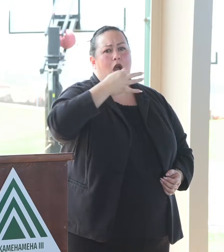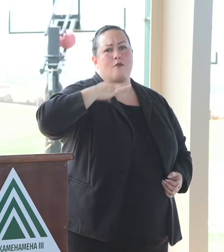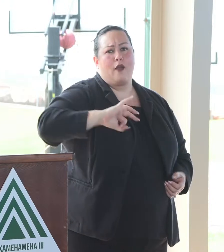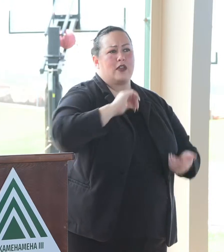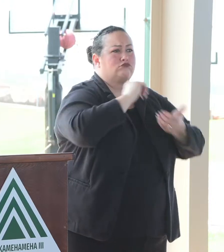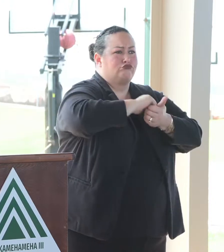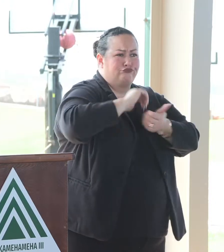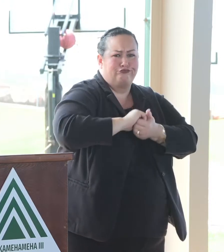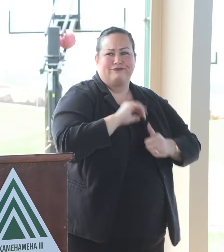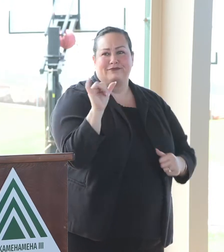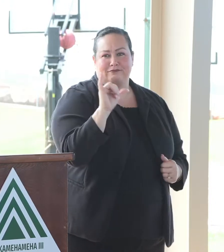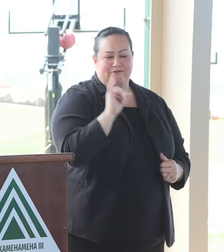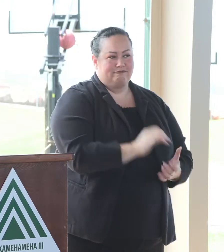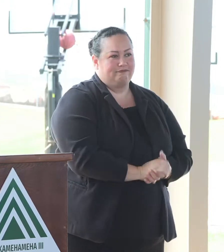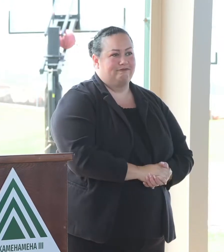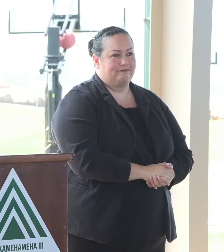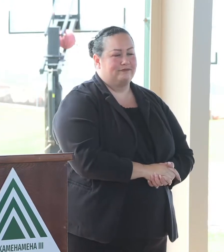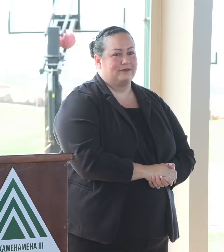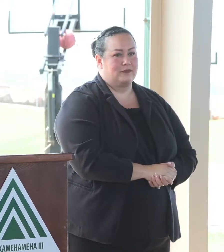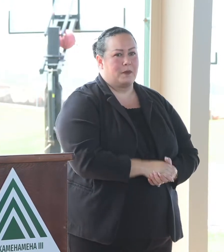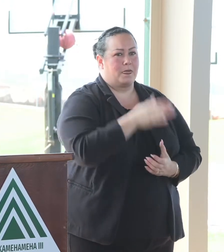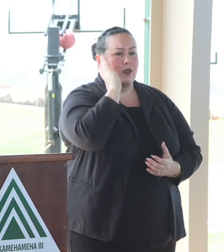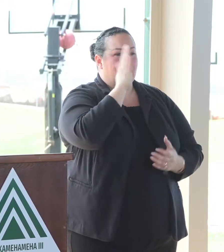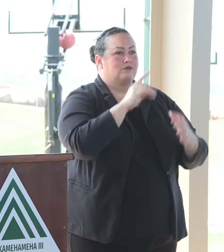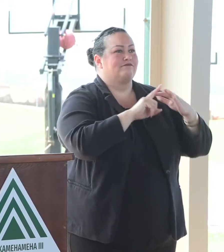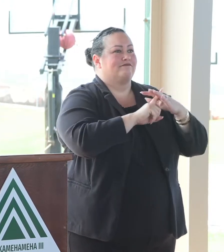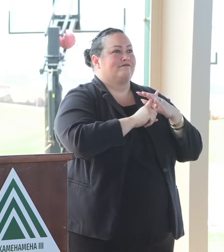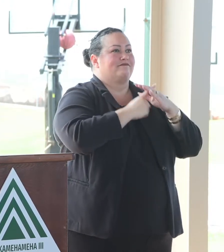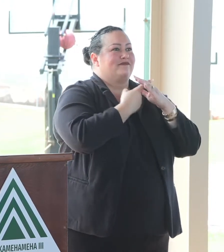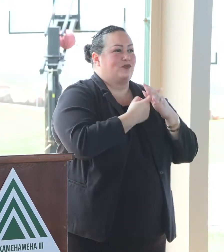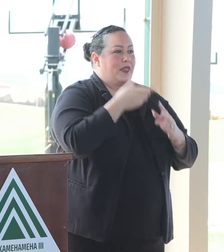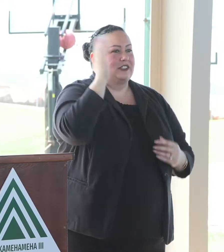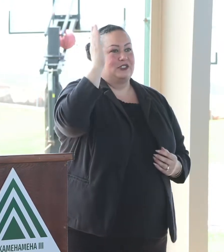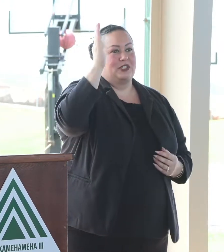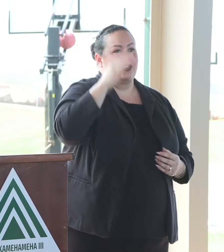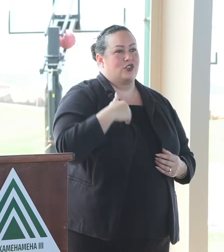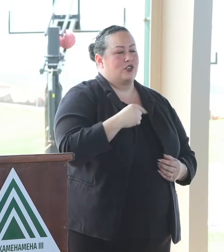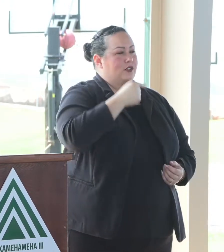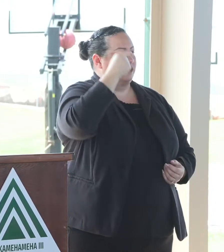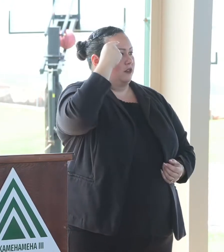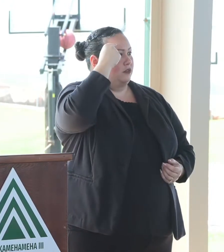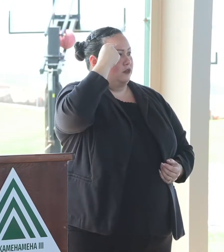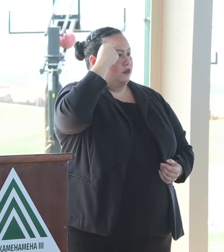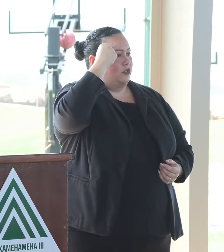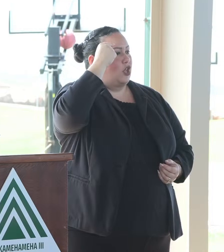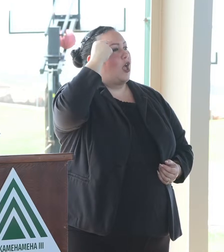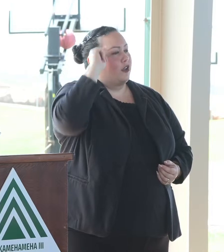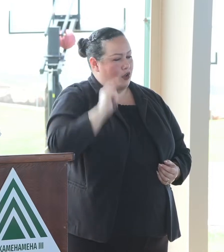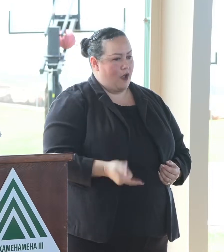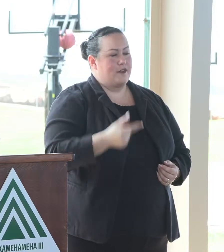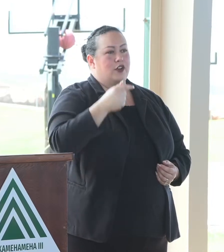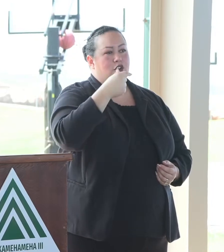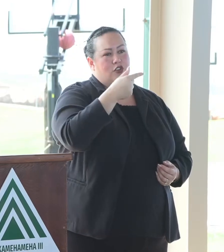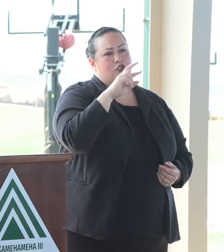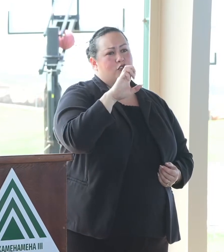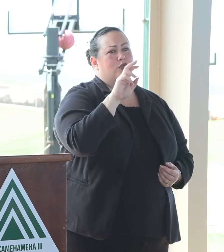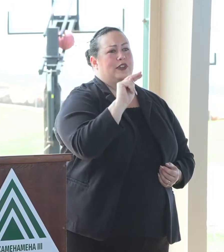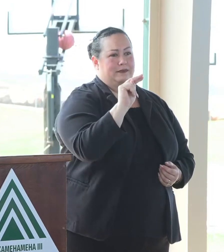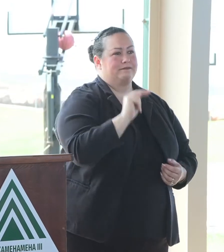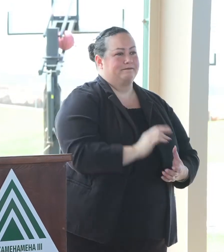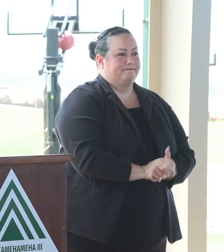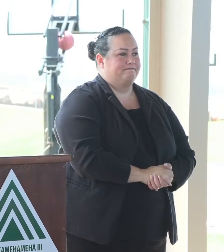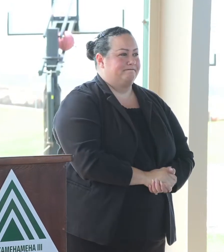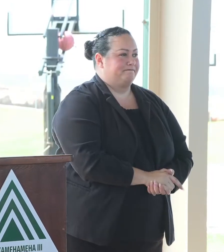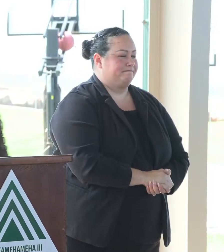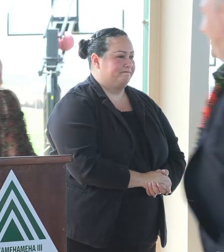well. So we'll get started with our speakers with Governor Green, Josh Green, MD. Thank you.